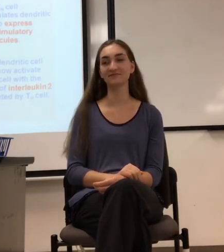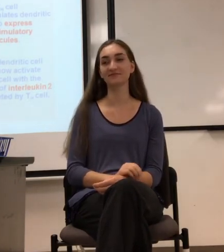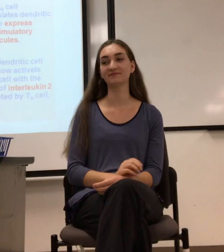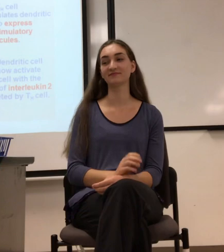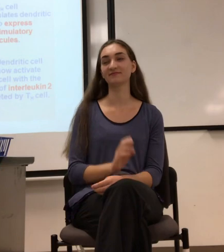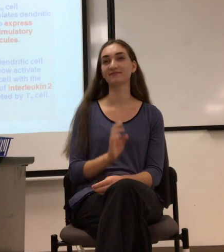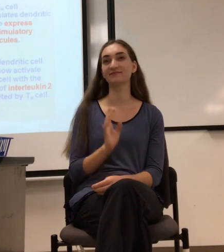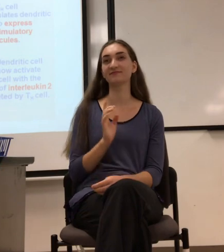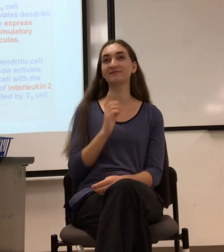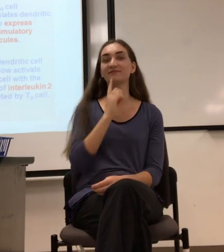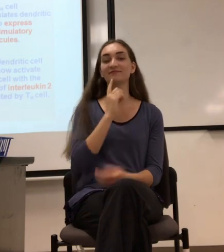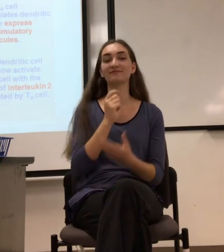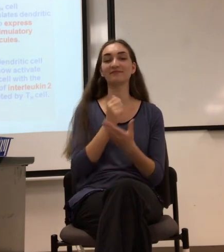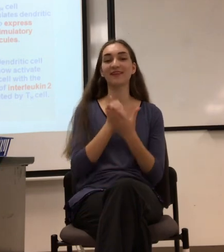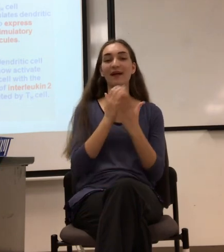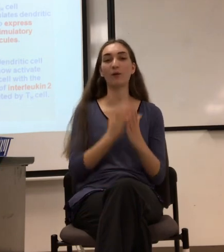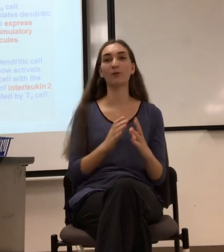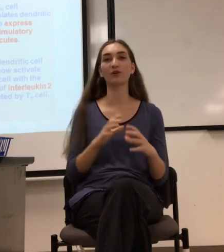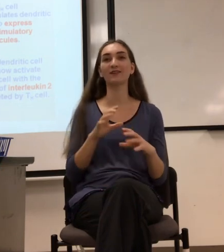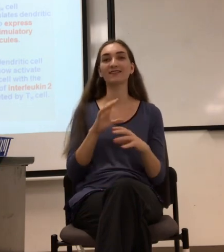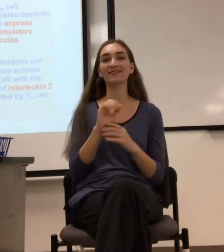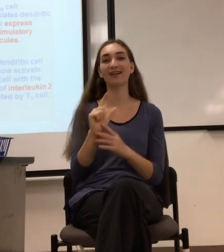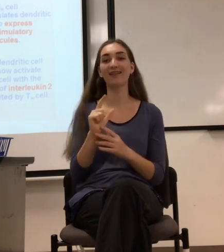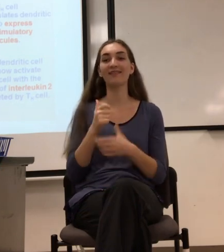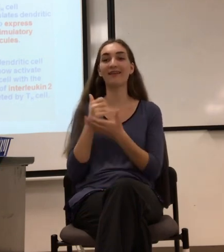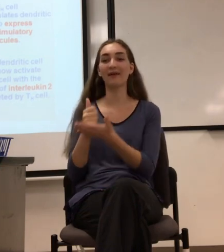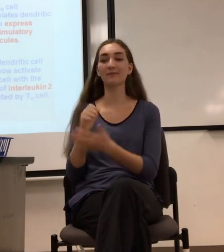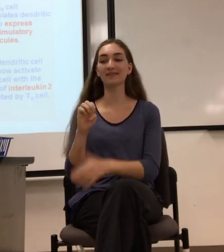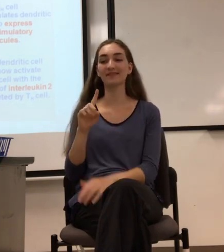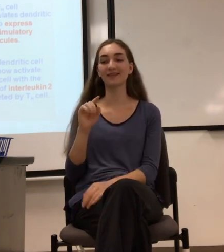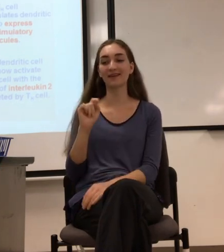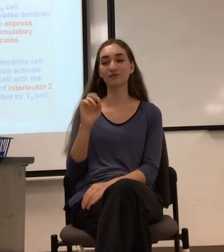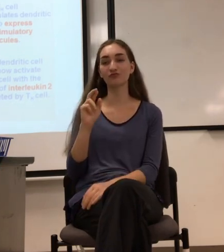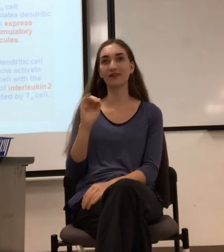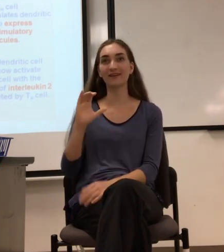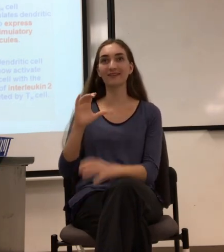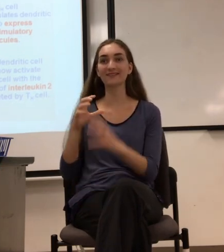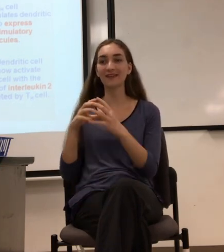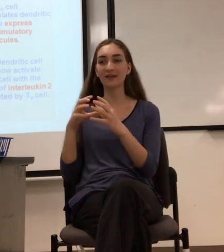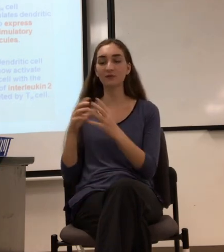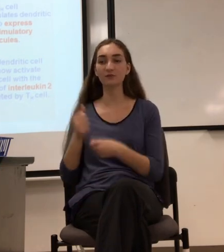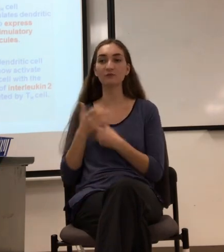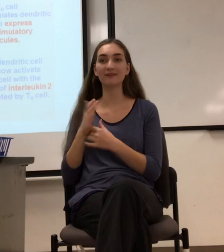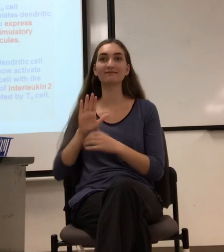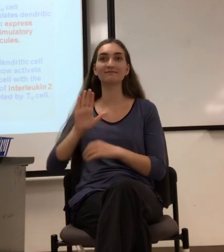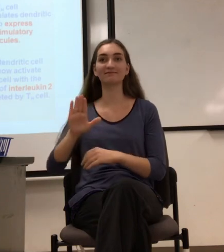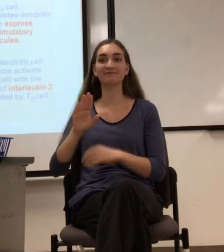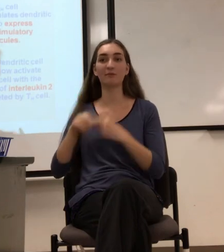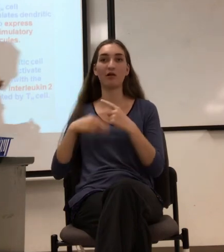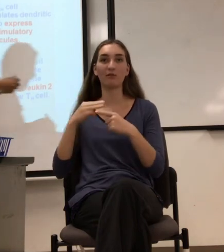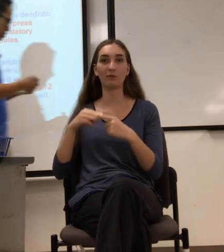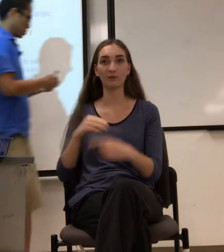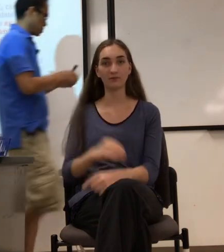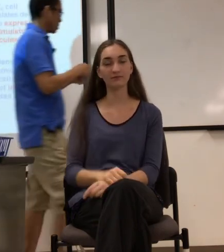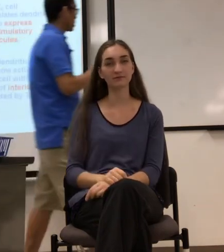Says here, the helper cell helps the dendritic cell to express its co-stimulatory molecules.